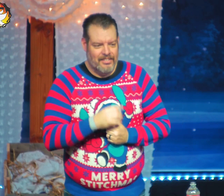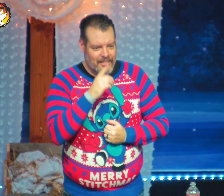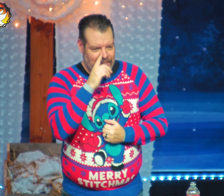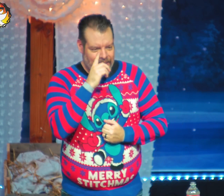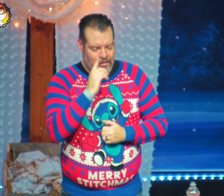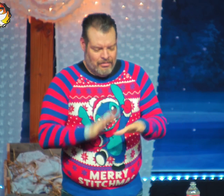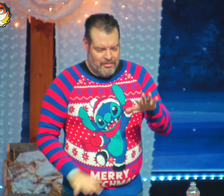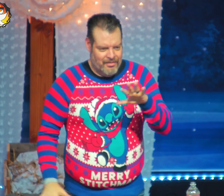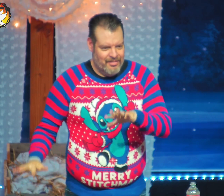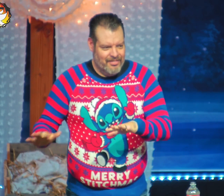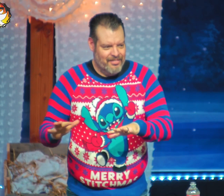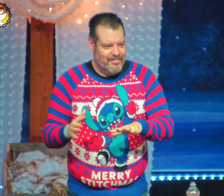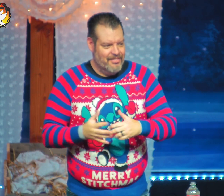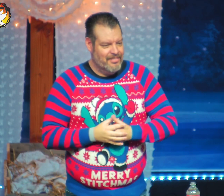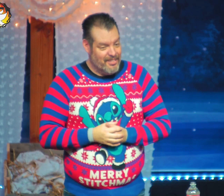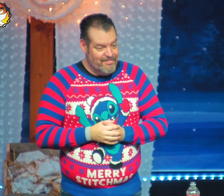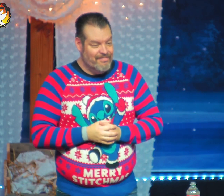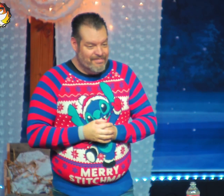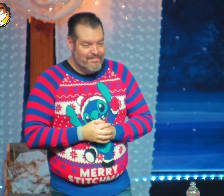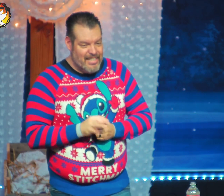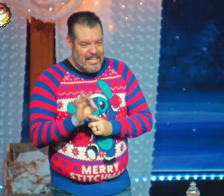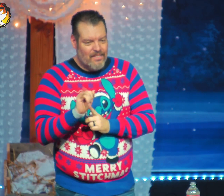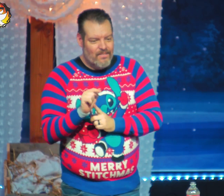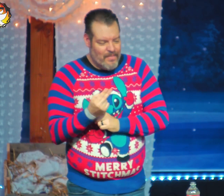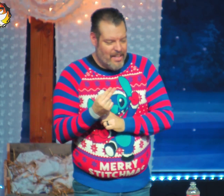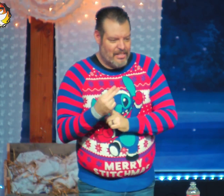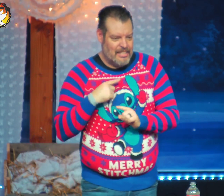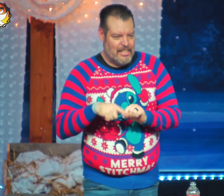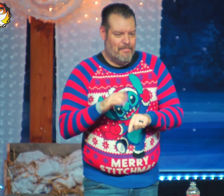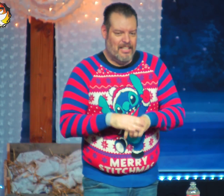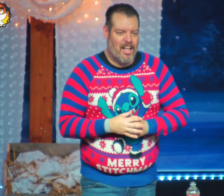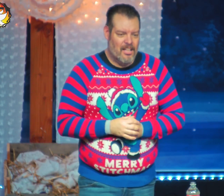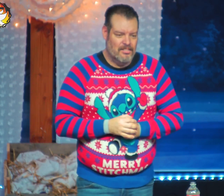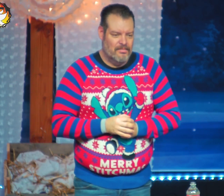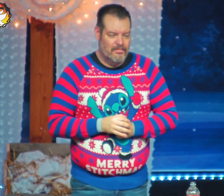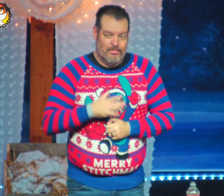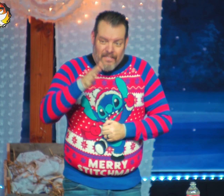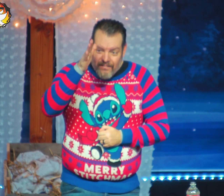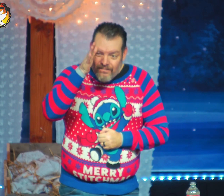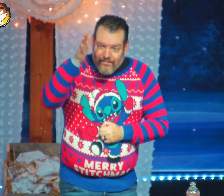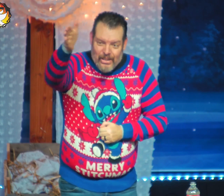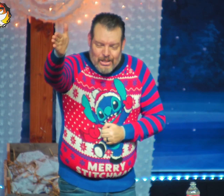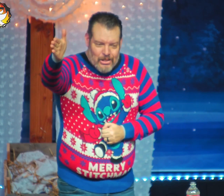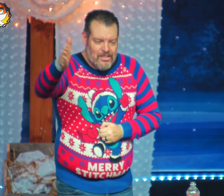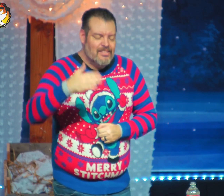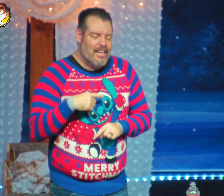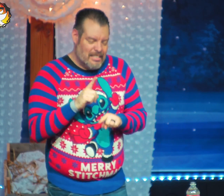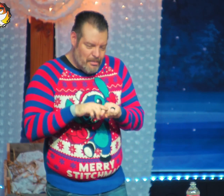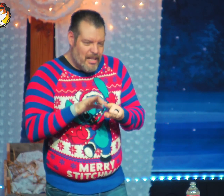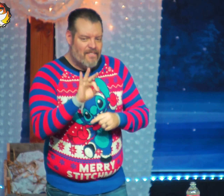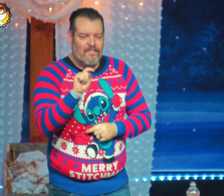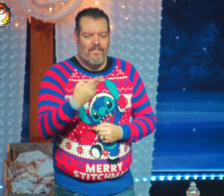my faith in Jesus. I know that He's there. Do I need to see Him? No. The Bible already tells me His story.